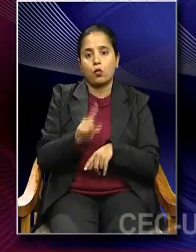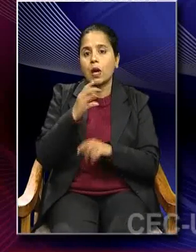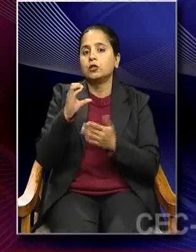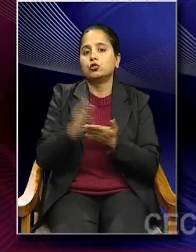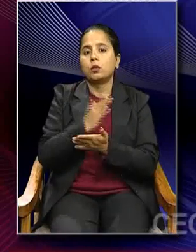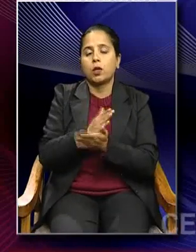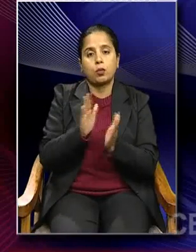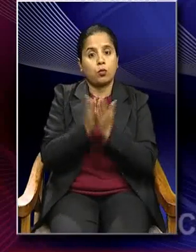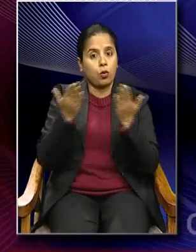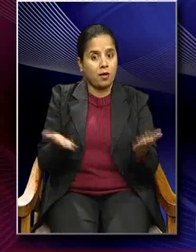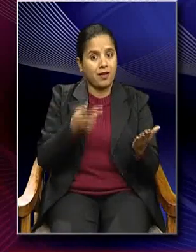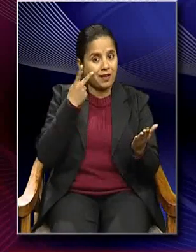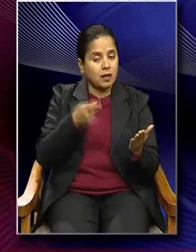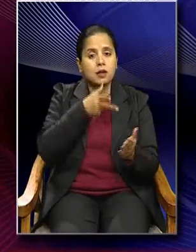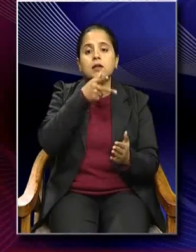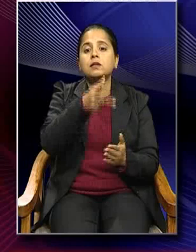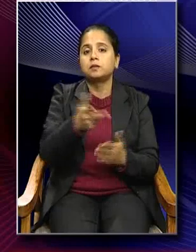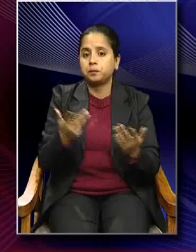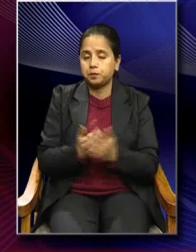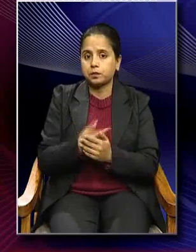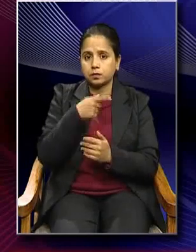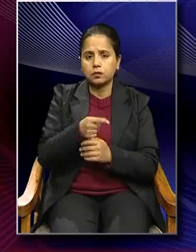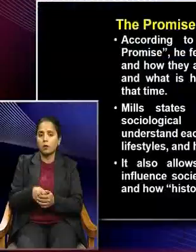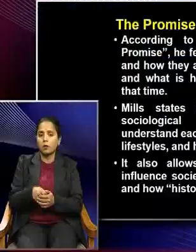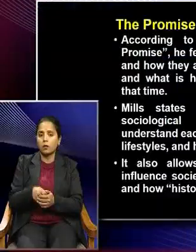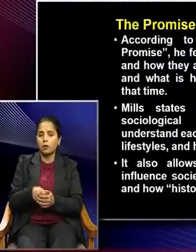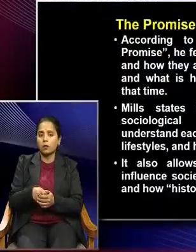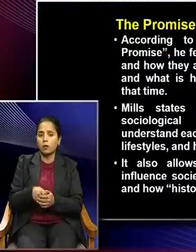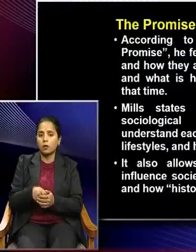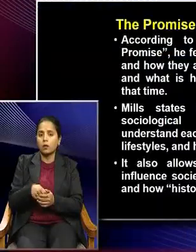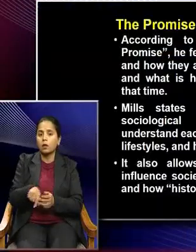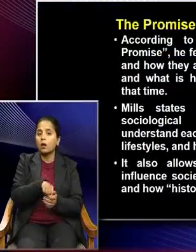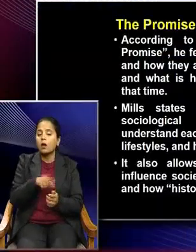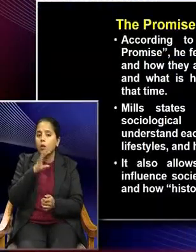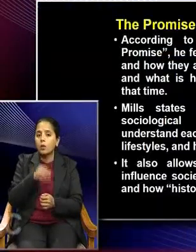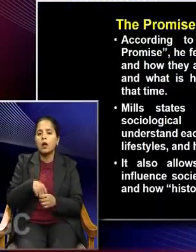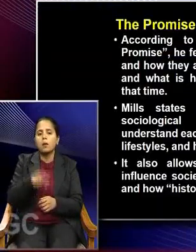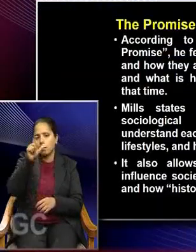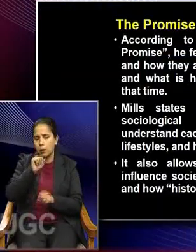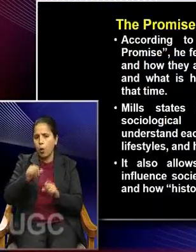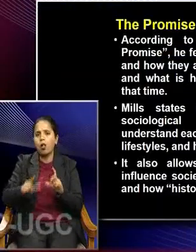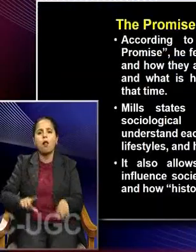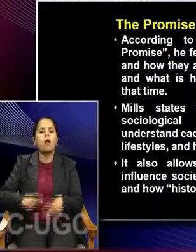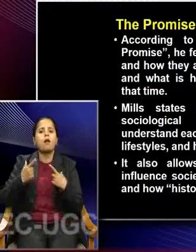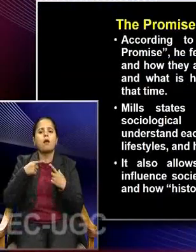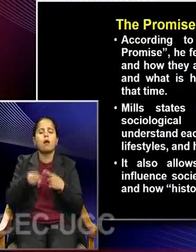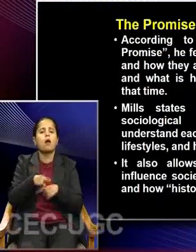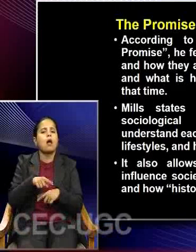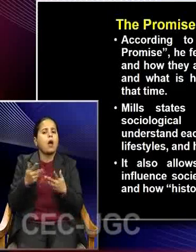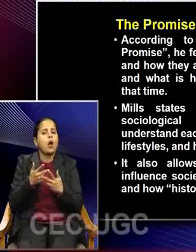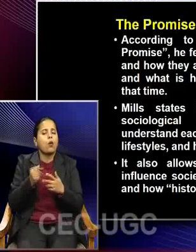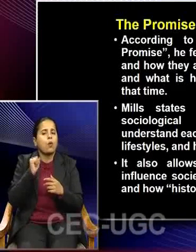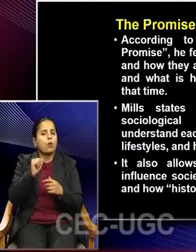of the book, where he says that the promise that individual's life is how